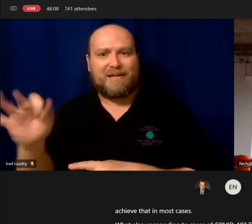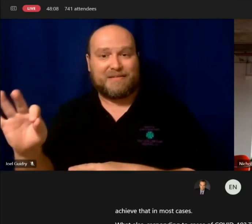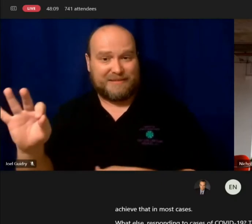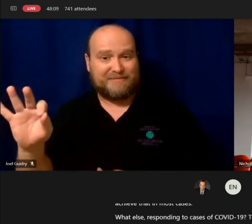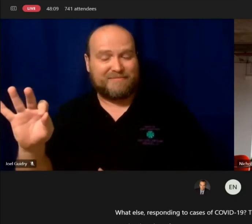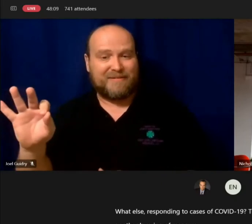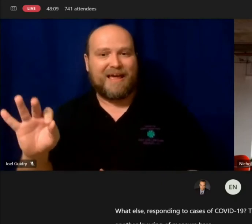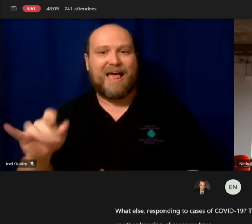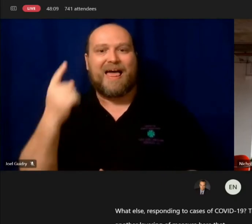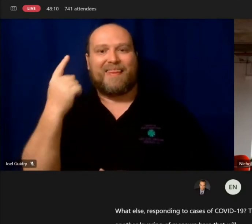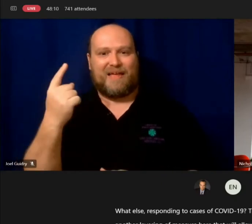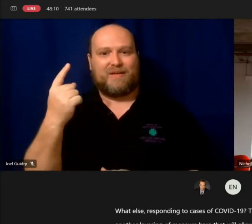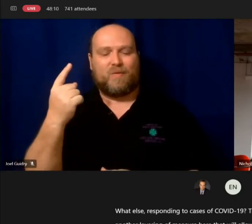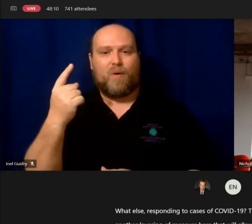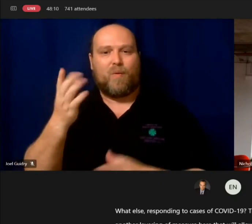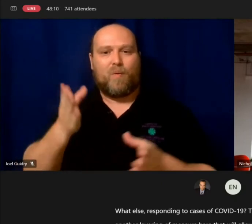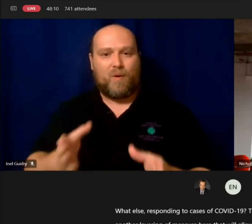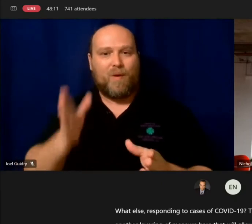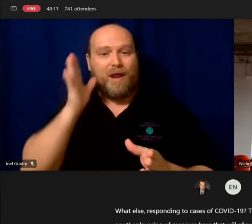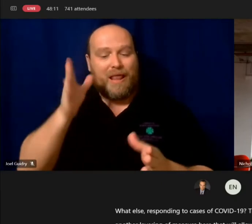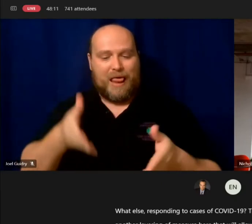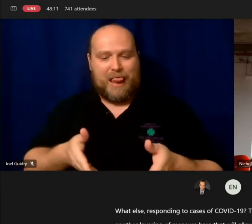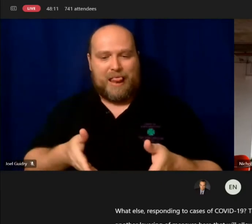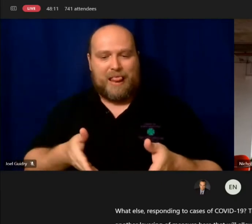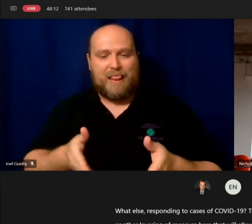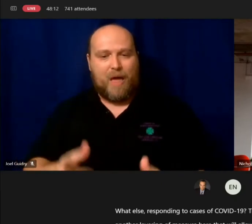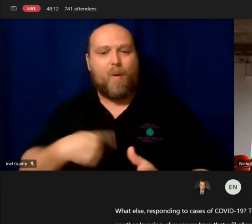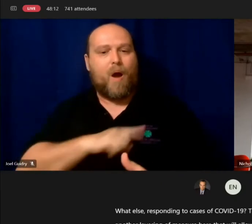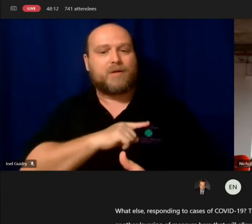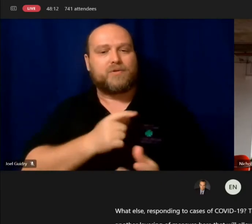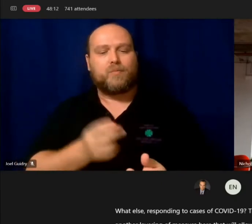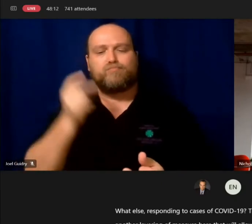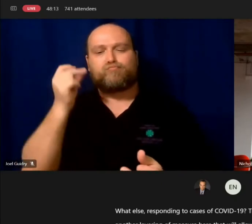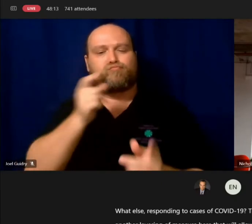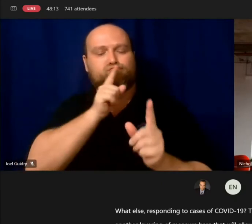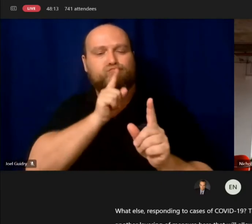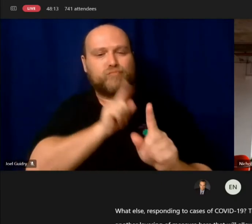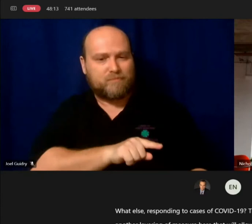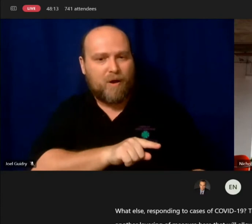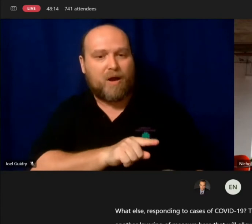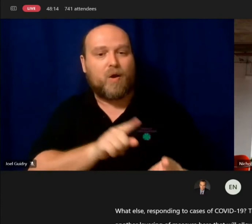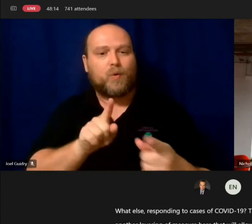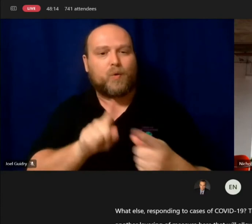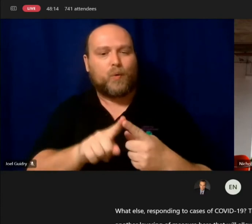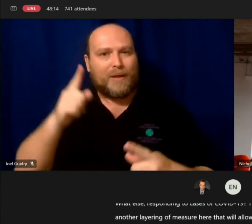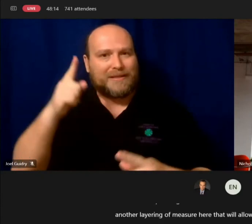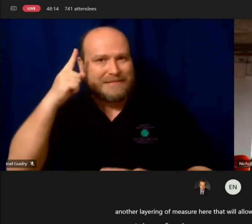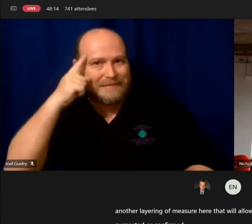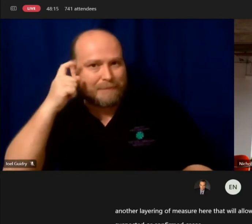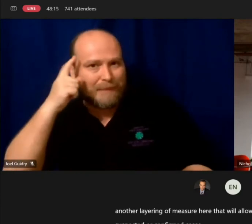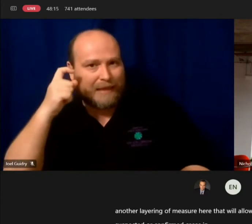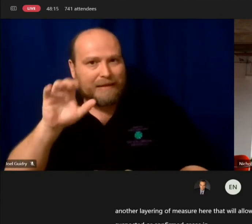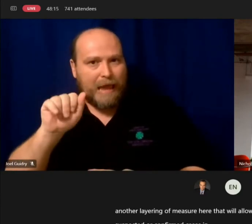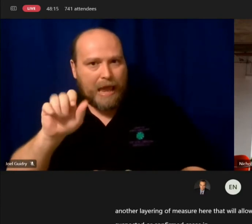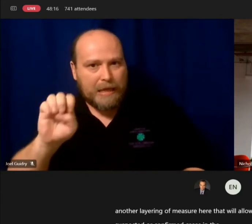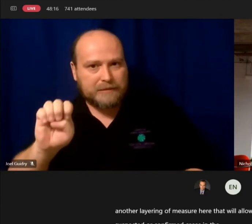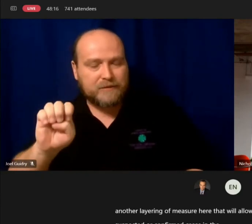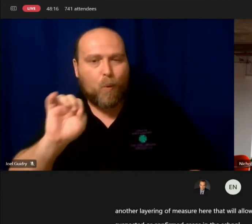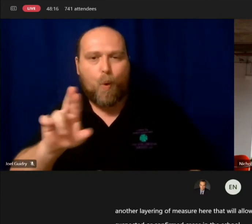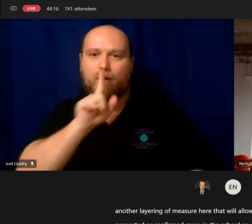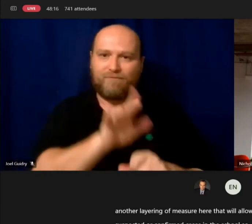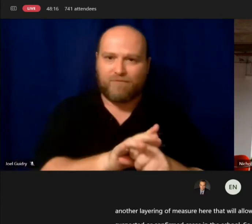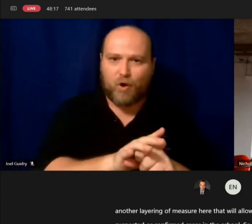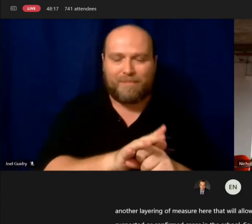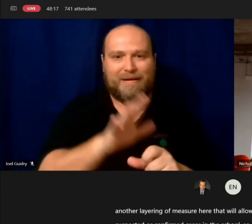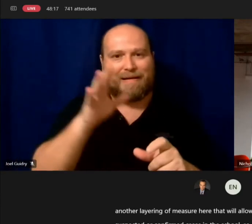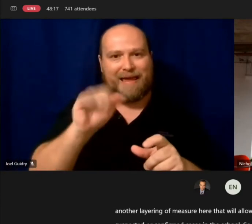us to promptly respond to any suspected or confirmed cases in the school. So one of those is to have a separate